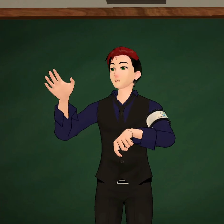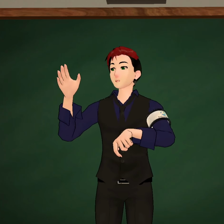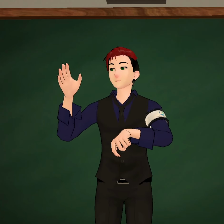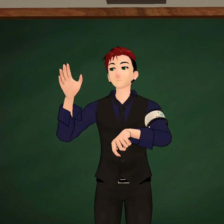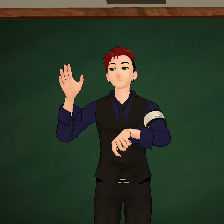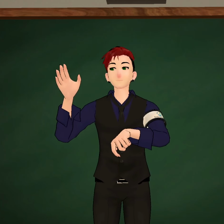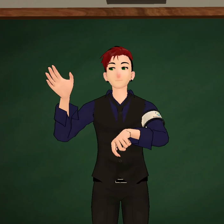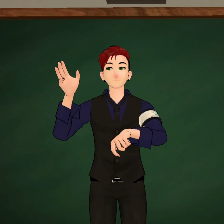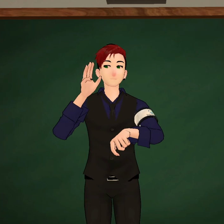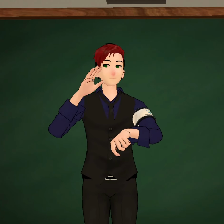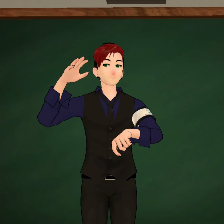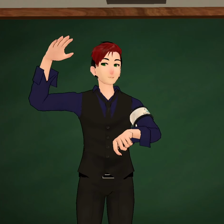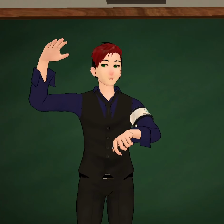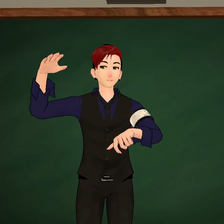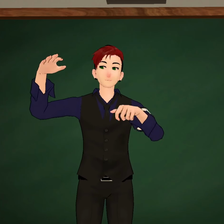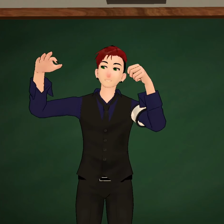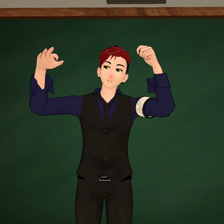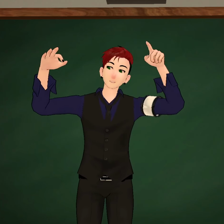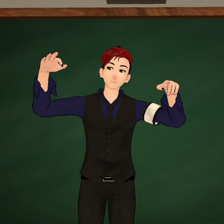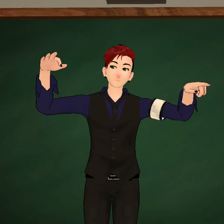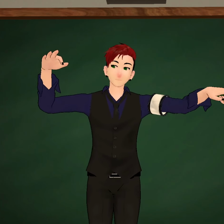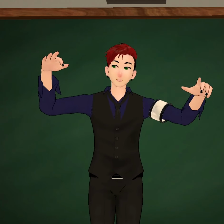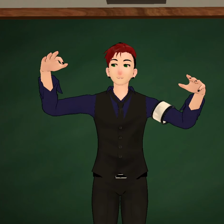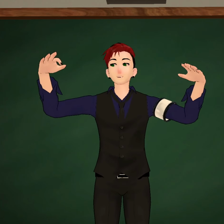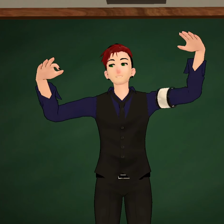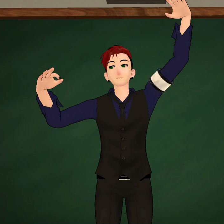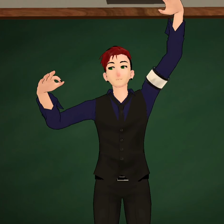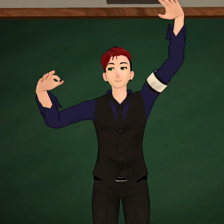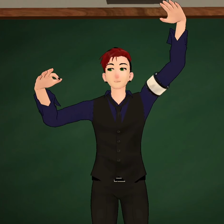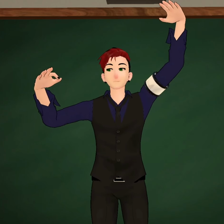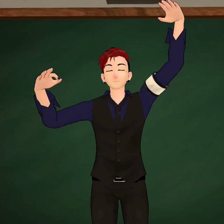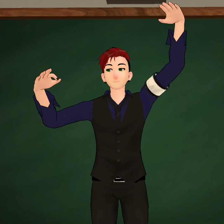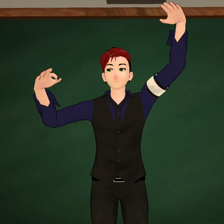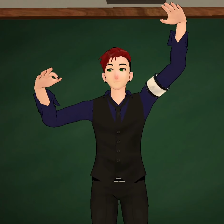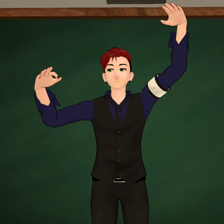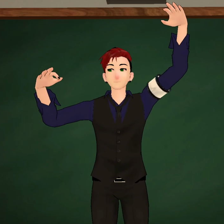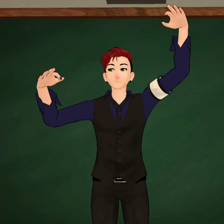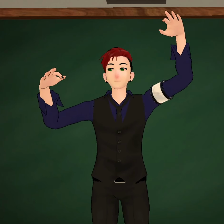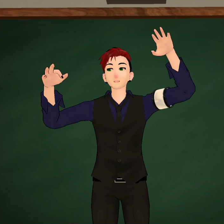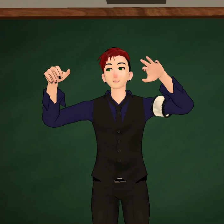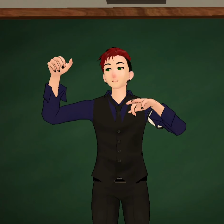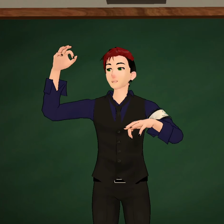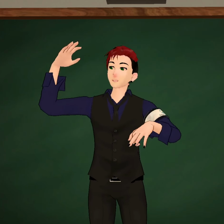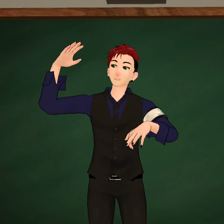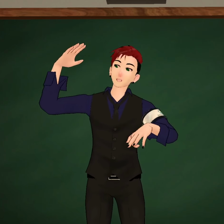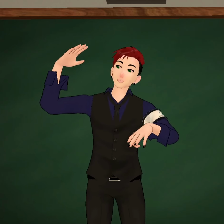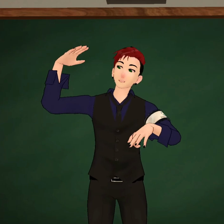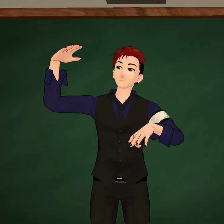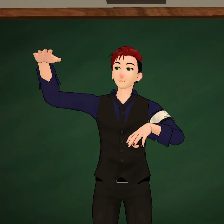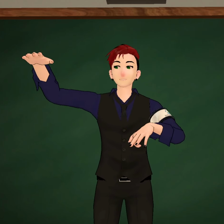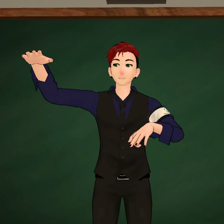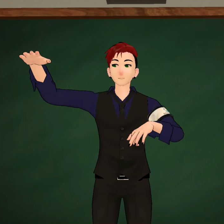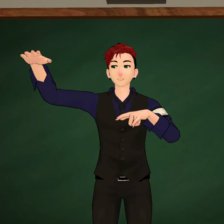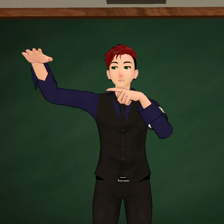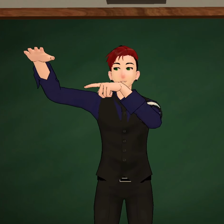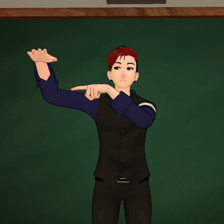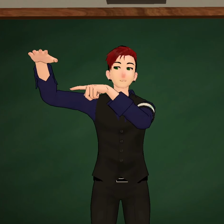So mom, short, brothers, tall. I'm going to kind of like establish this as